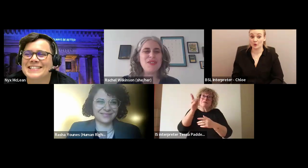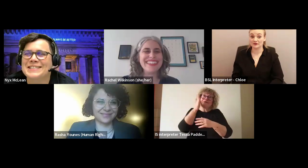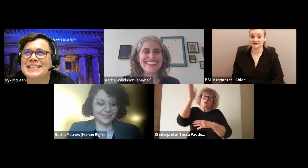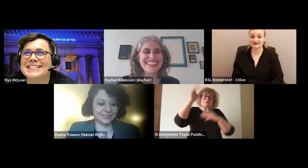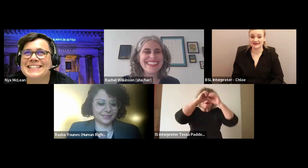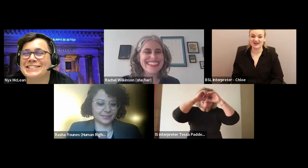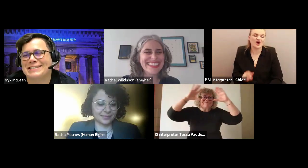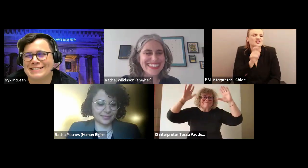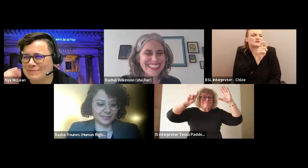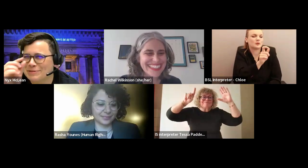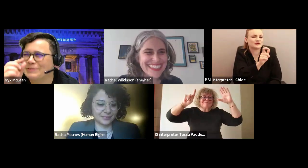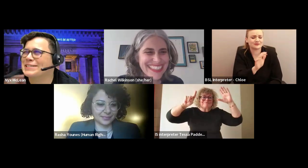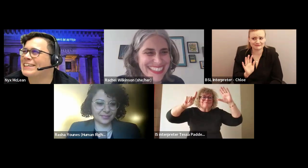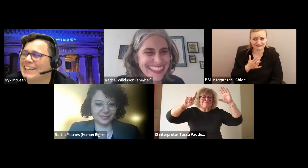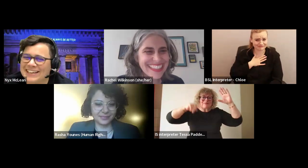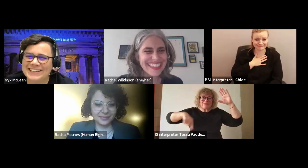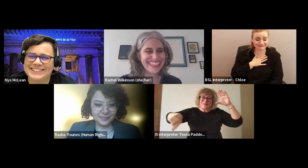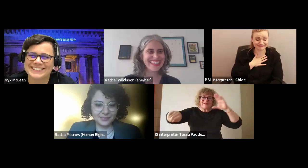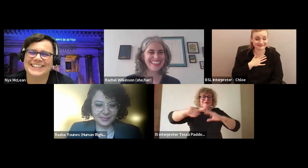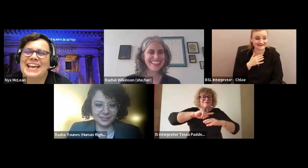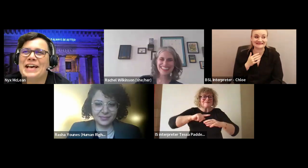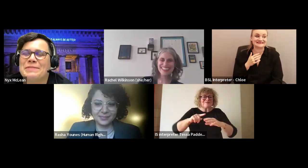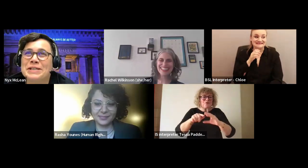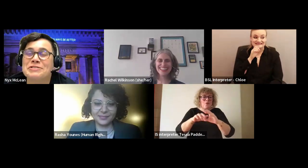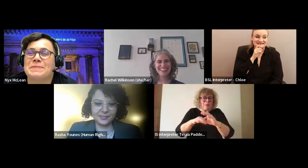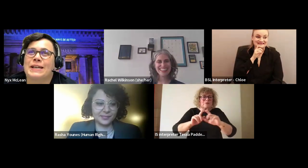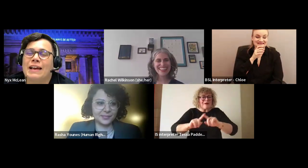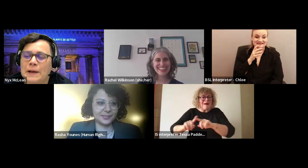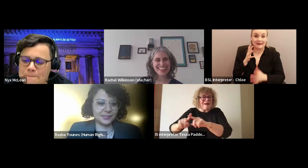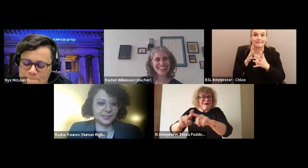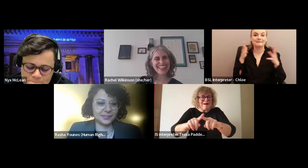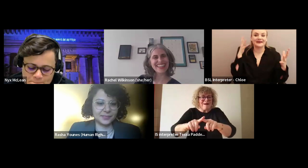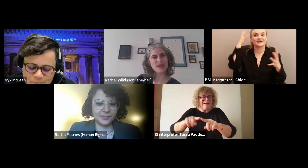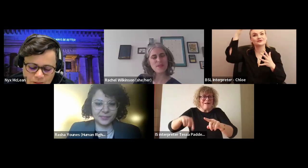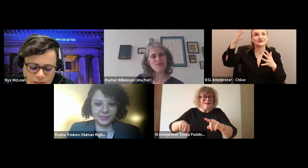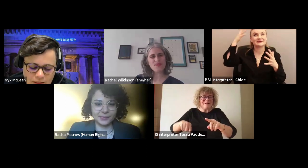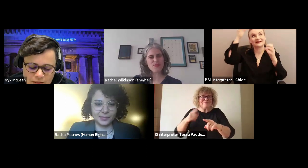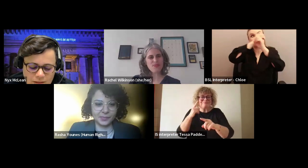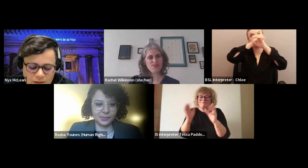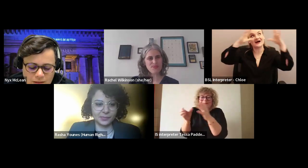Just a small one. It's a small question. Big dreaming. In